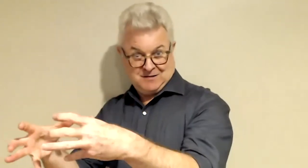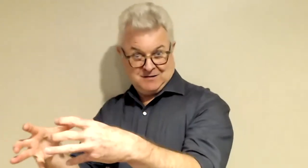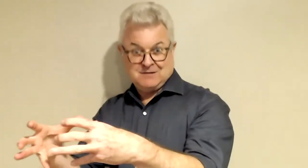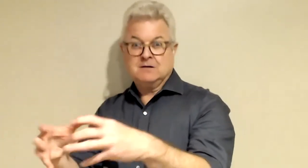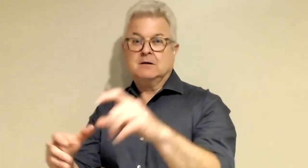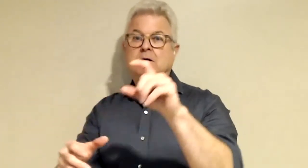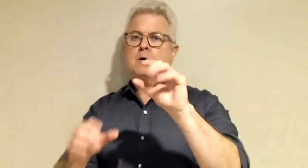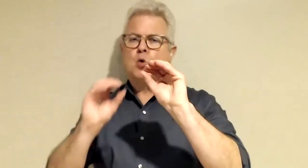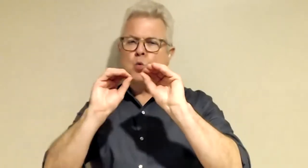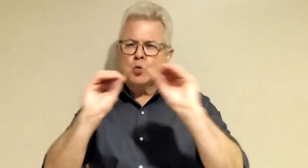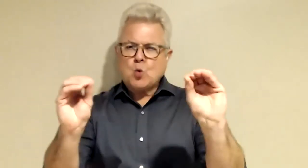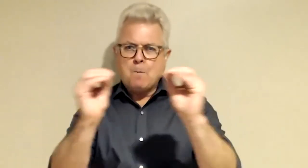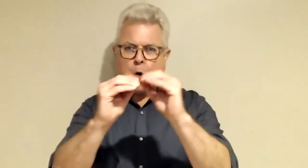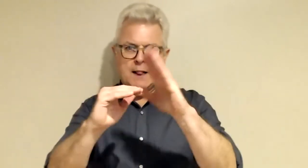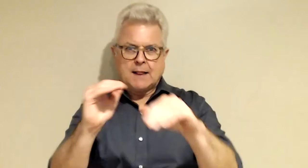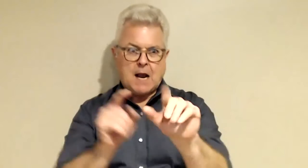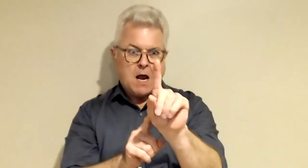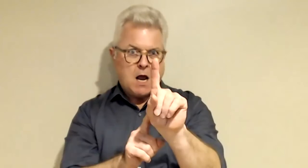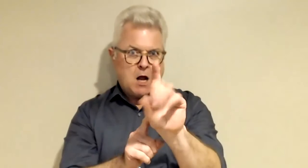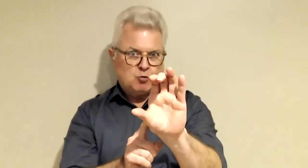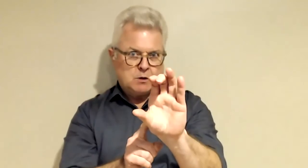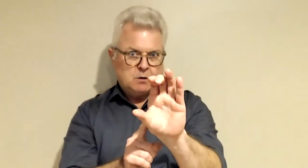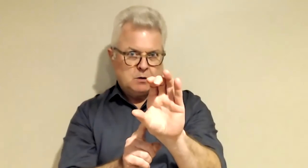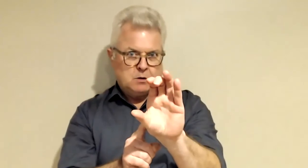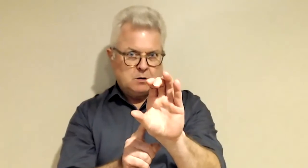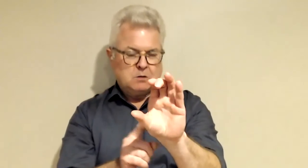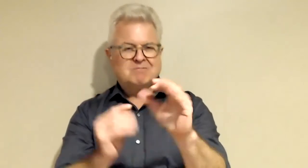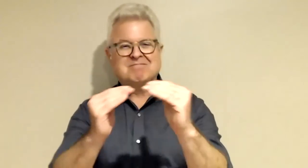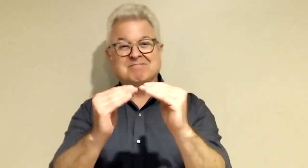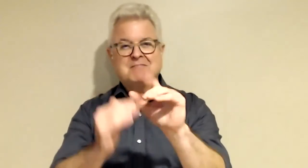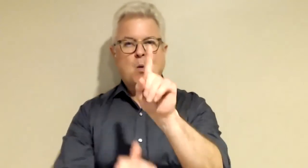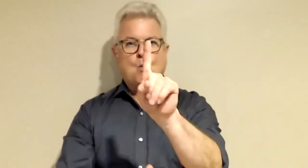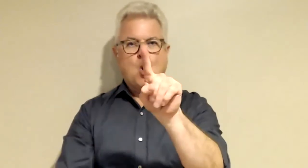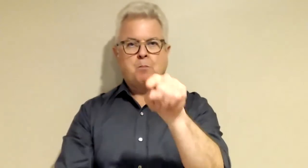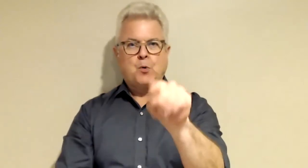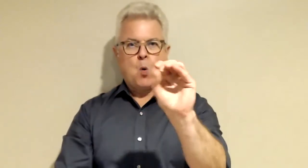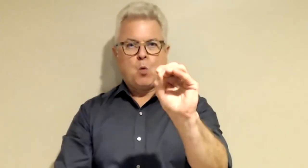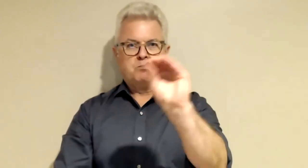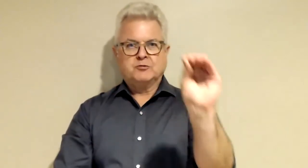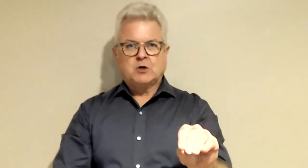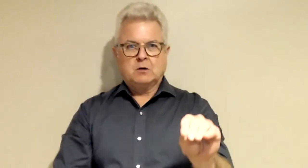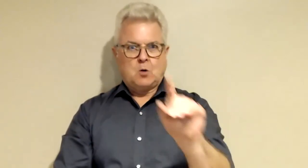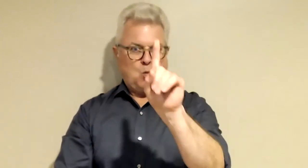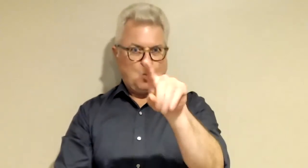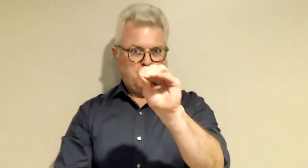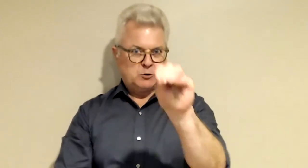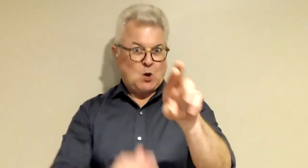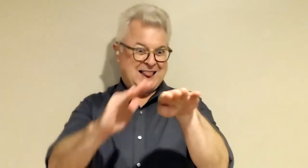for every 100,000 people says that to be safe, they should have no more than 100, which equals